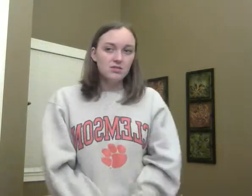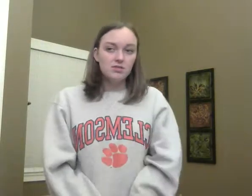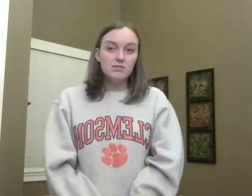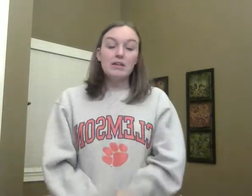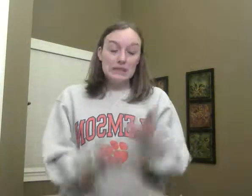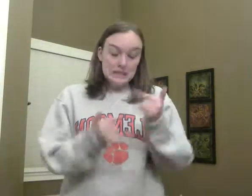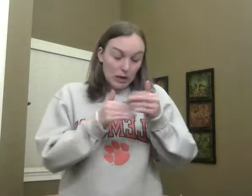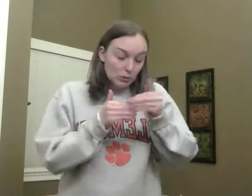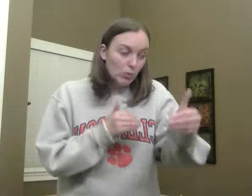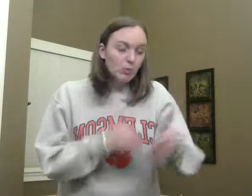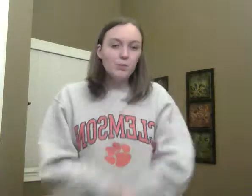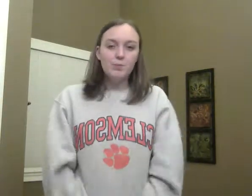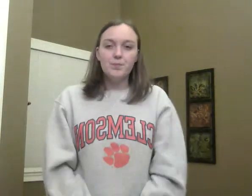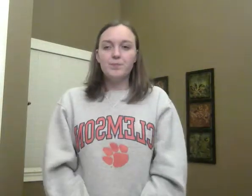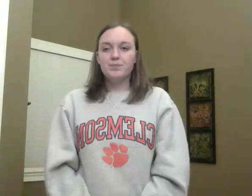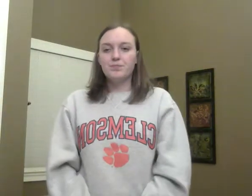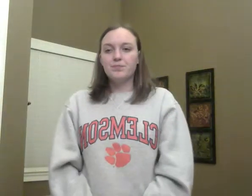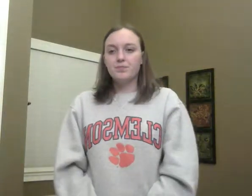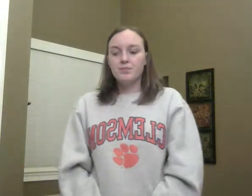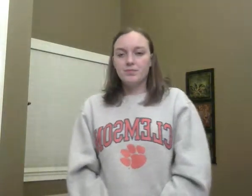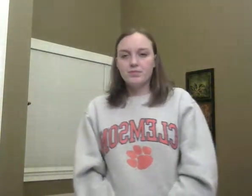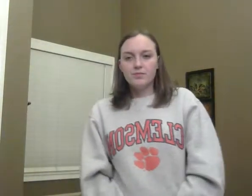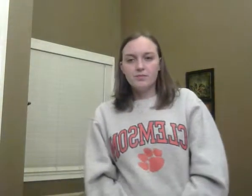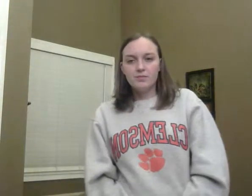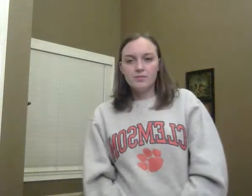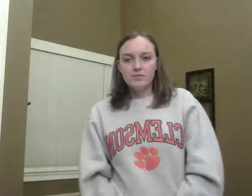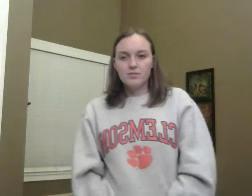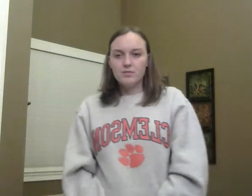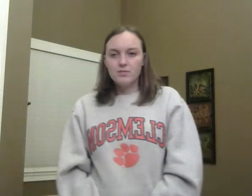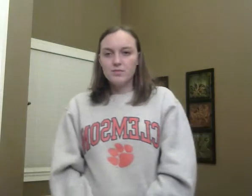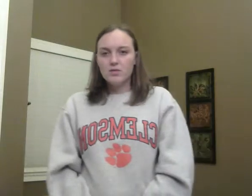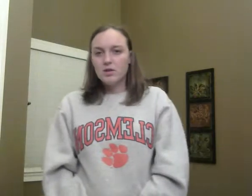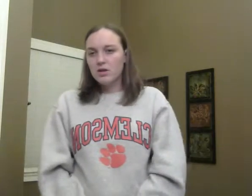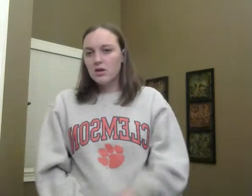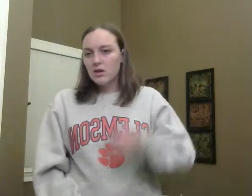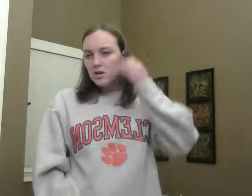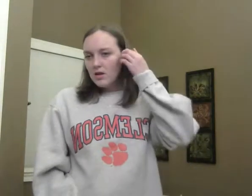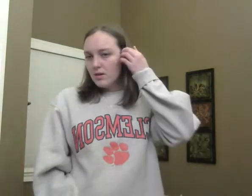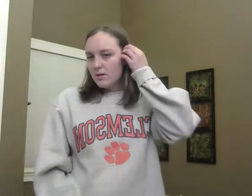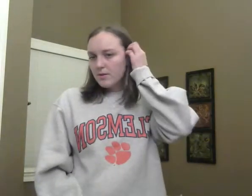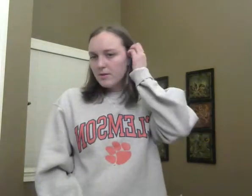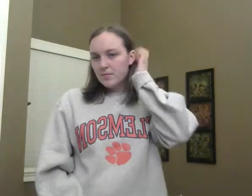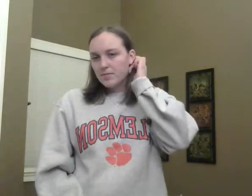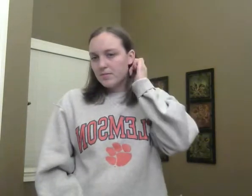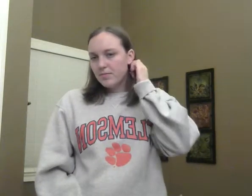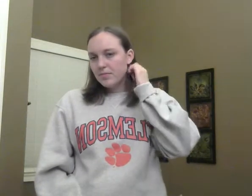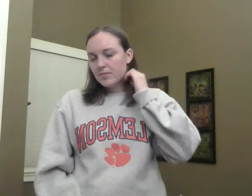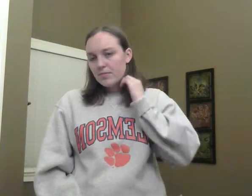go. Ships that go inland when rain or strong winds force them off the water. No, it